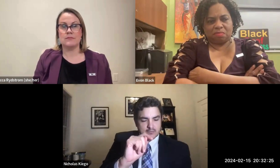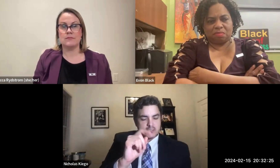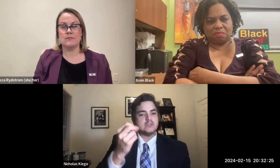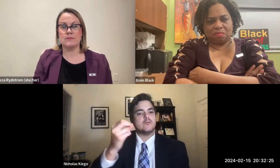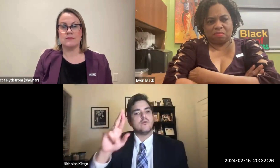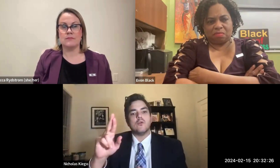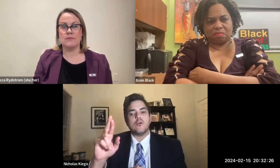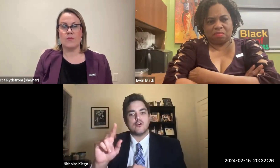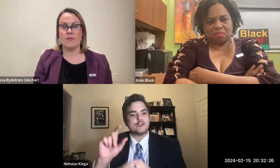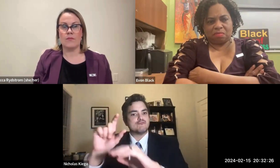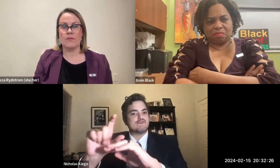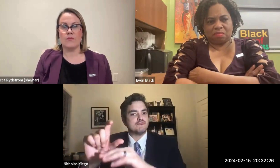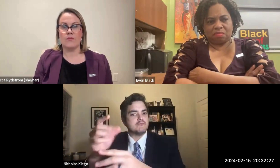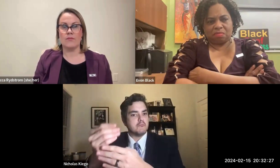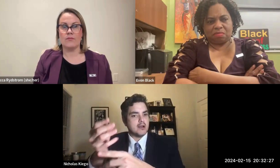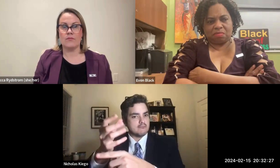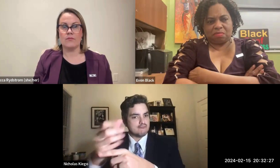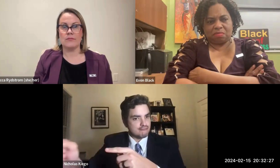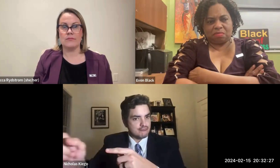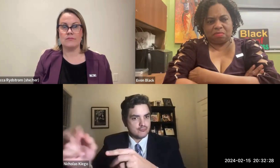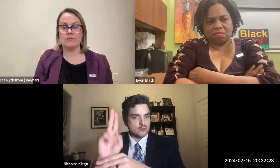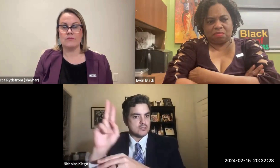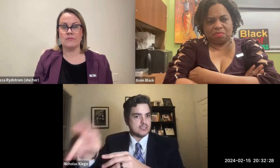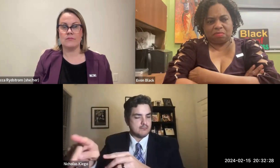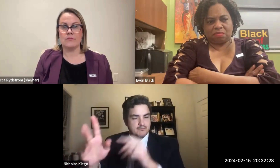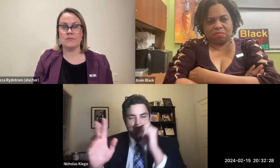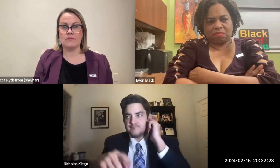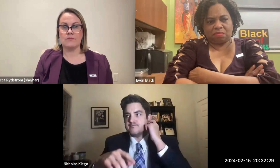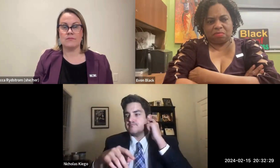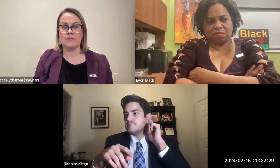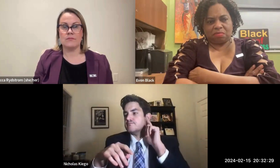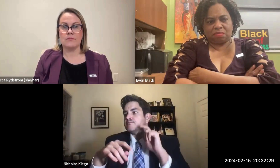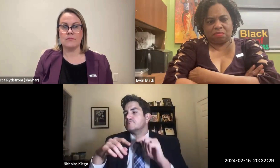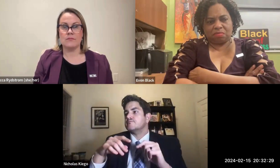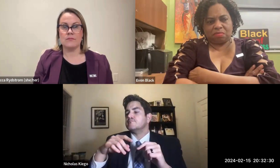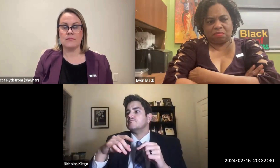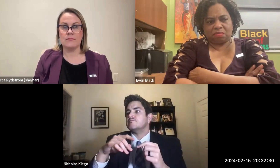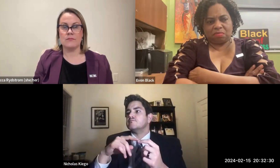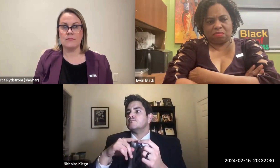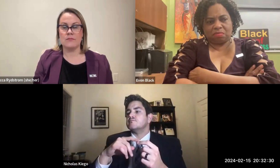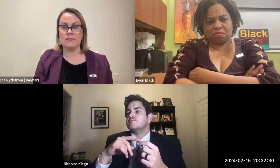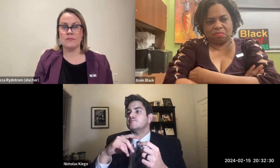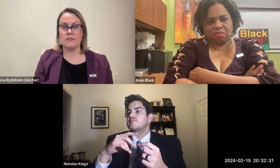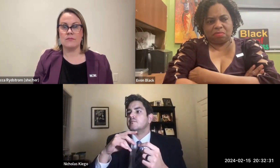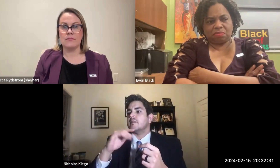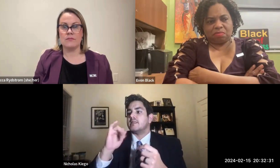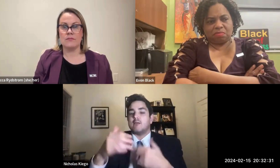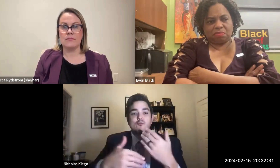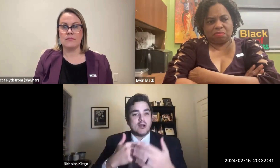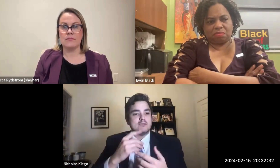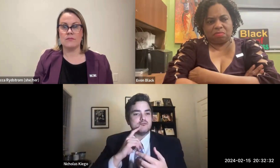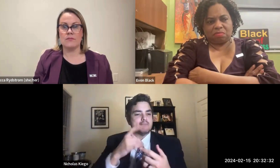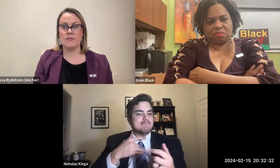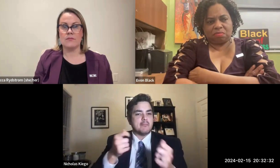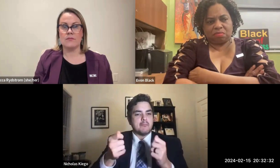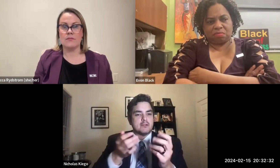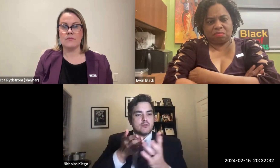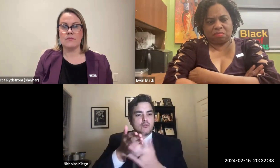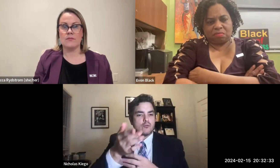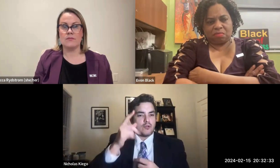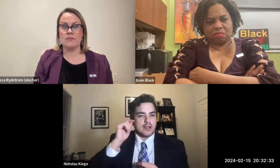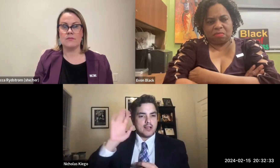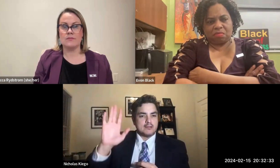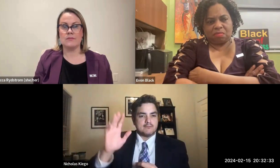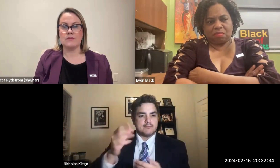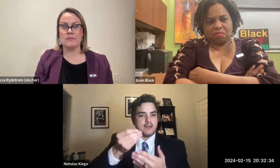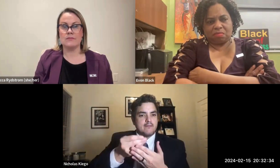up a scholarship. One is for it to be an endowment, and the other is just to have a certain amount of money set aside, and then that money is allocated until it